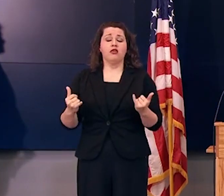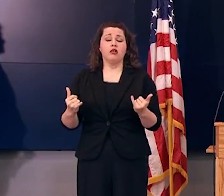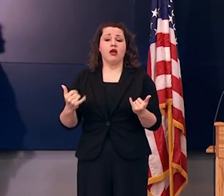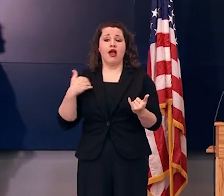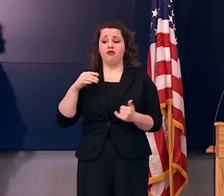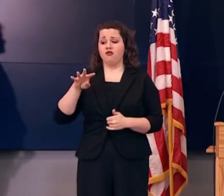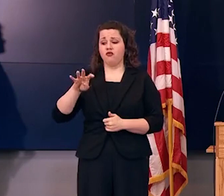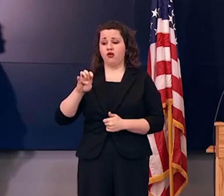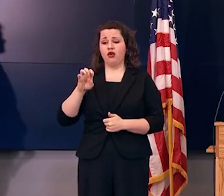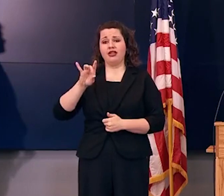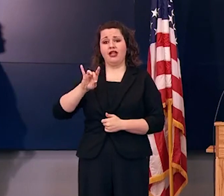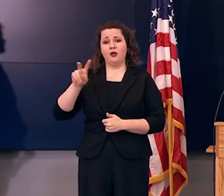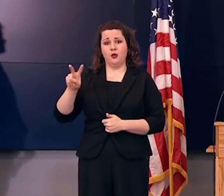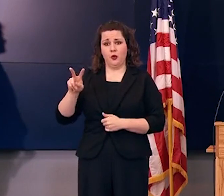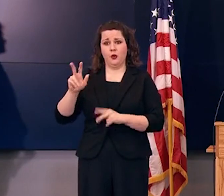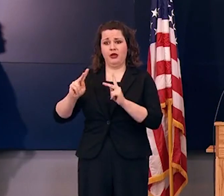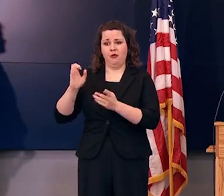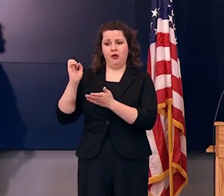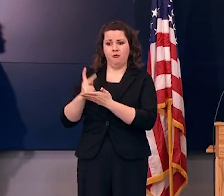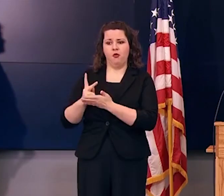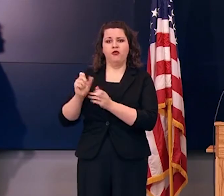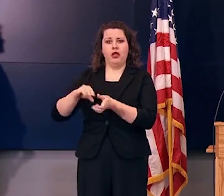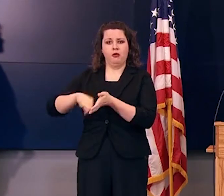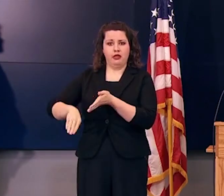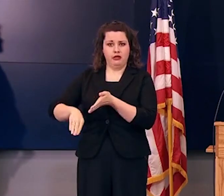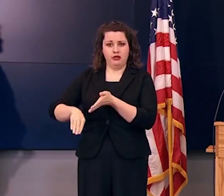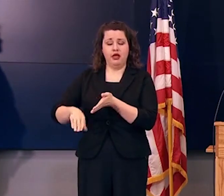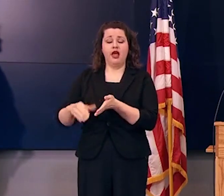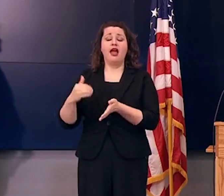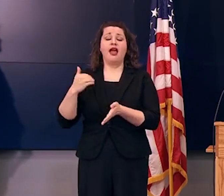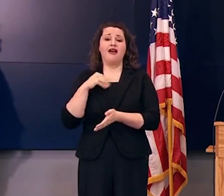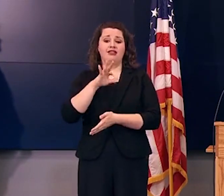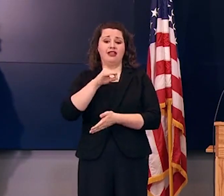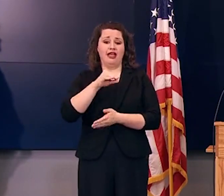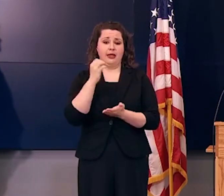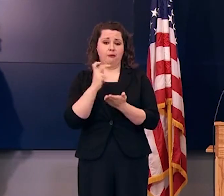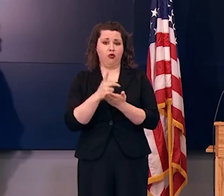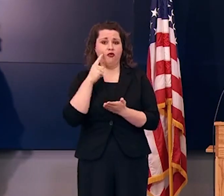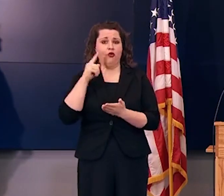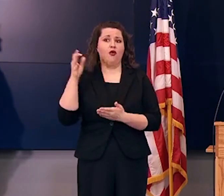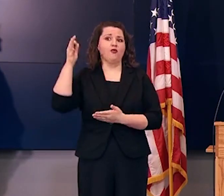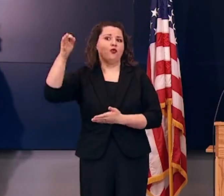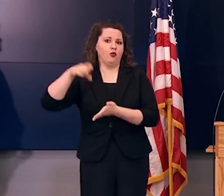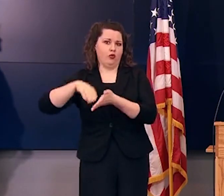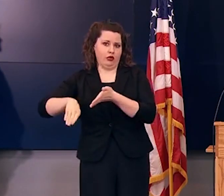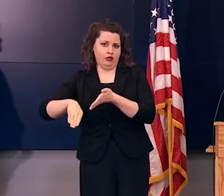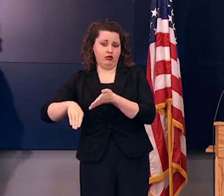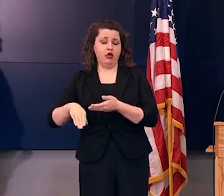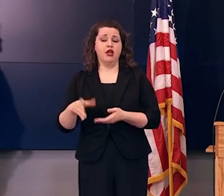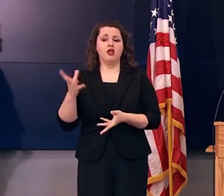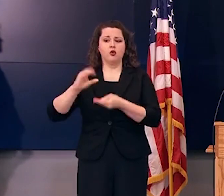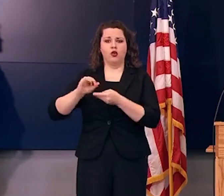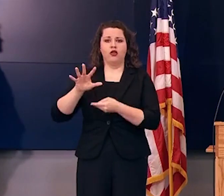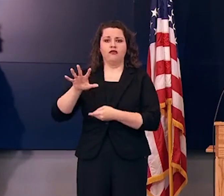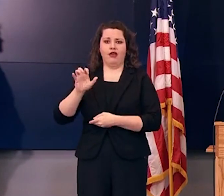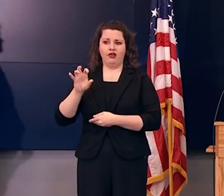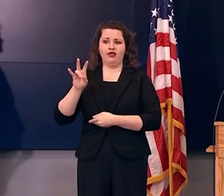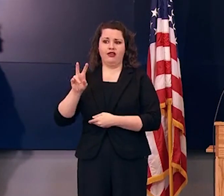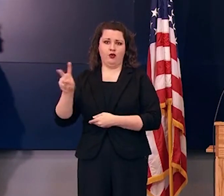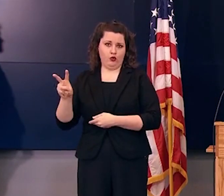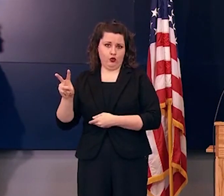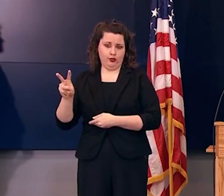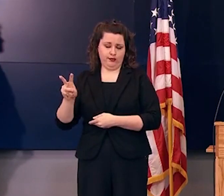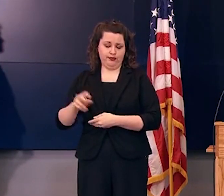we have 482 approved for release. We have 90 approved for future releases, for a total of